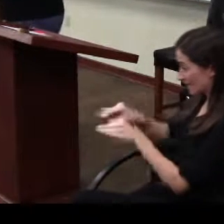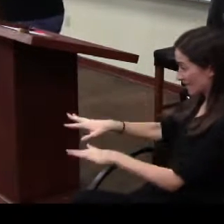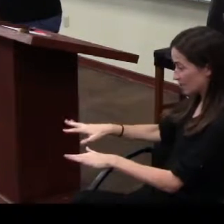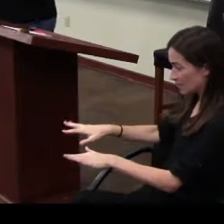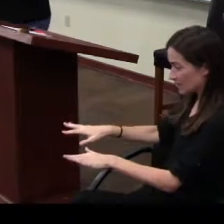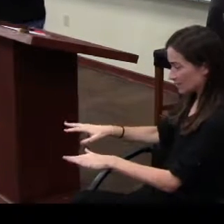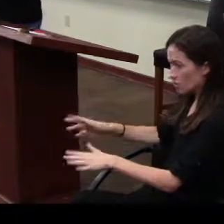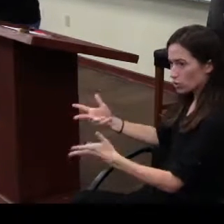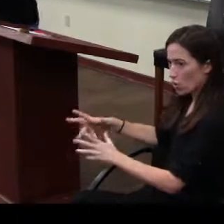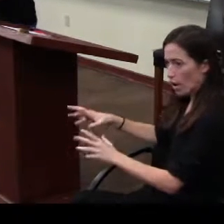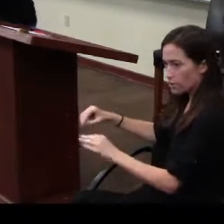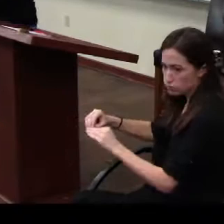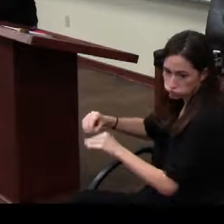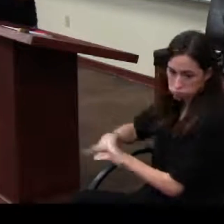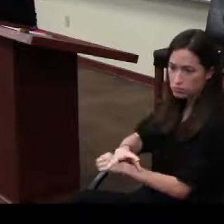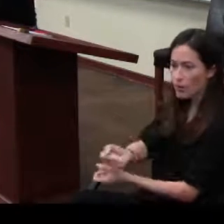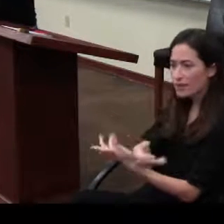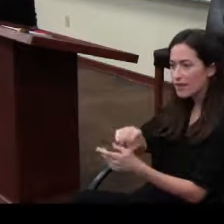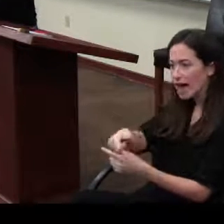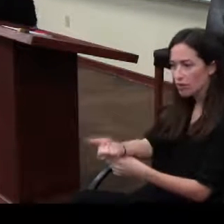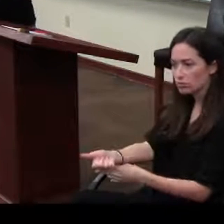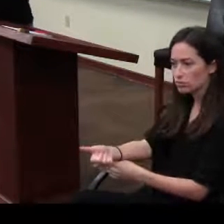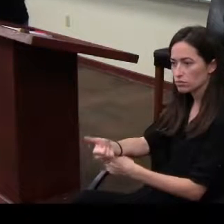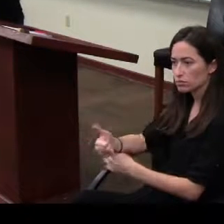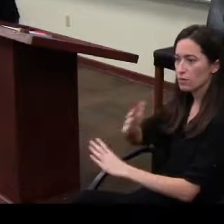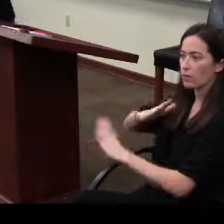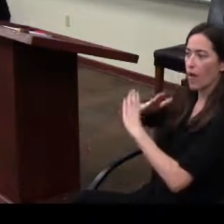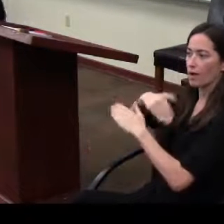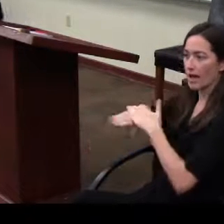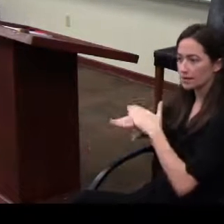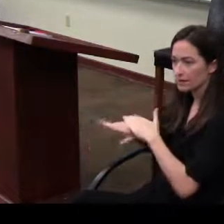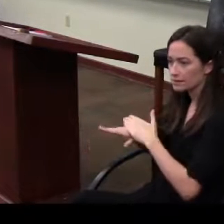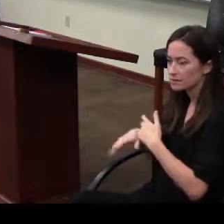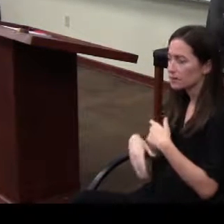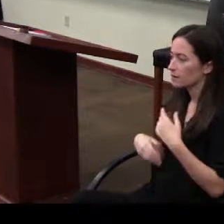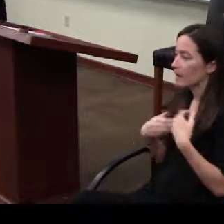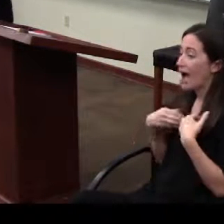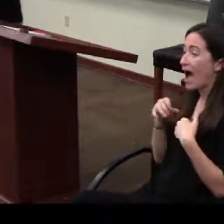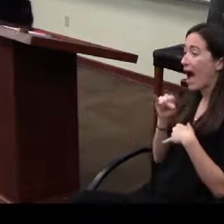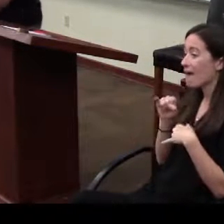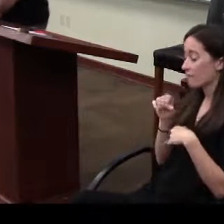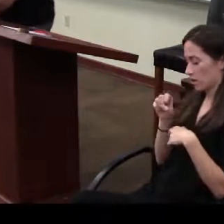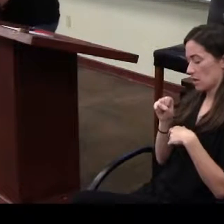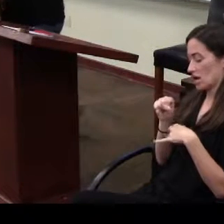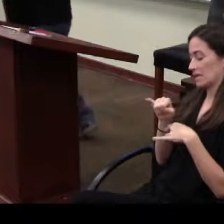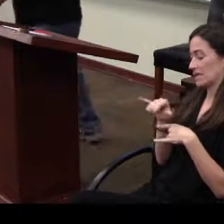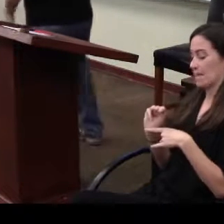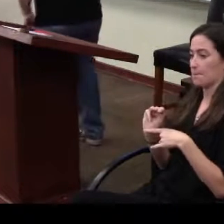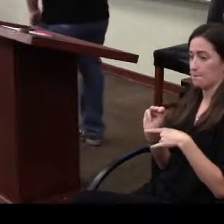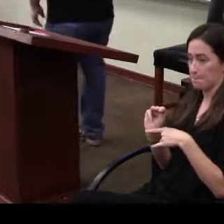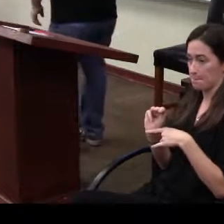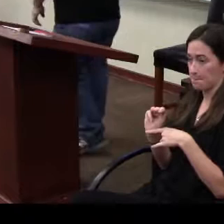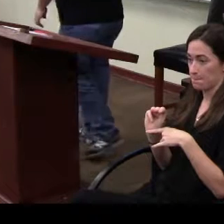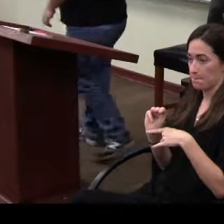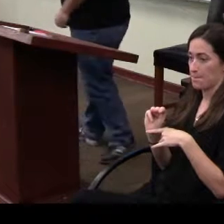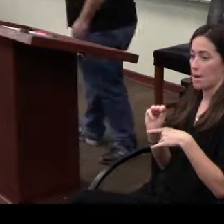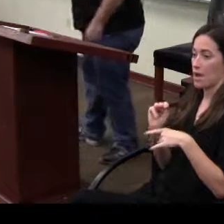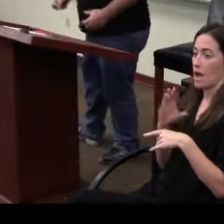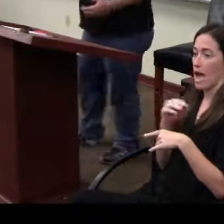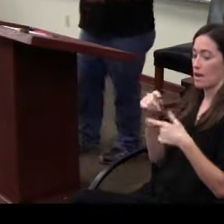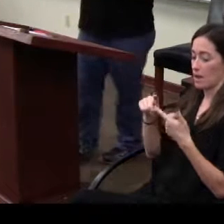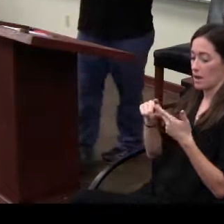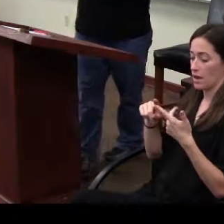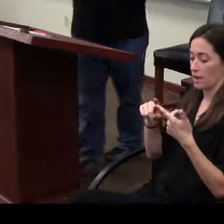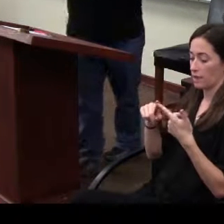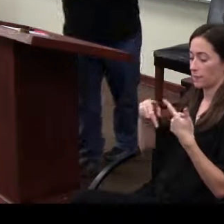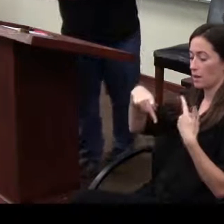your network, monitor it, look for things. Have a SIM, see what's going on, correlate things, get alerts, right? That's important. And patches.